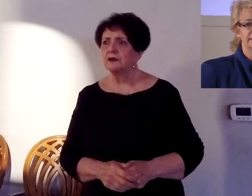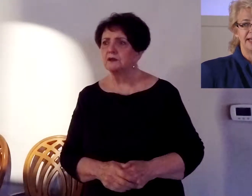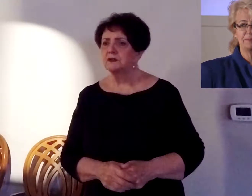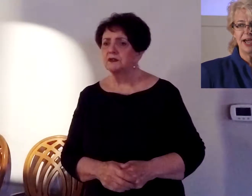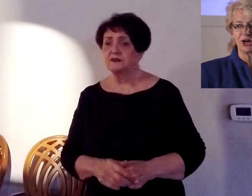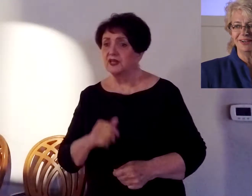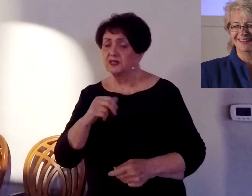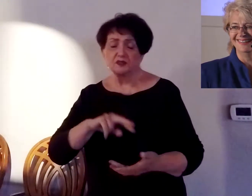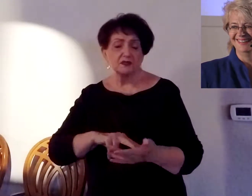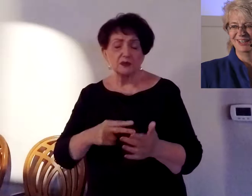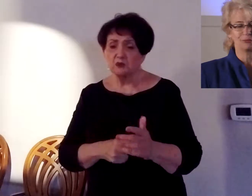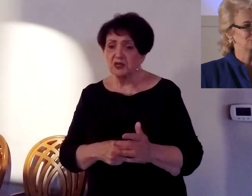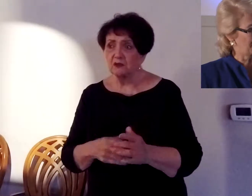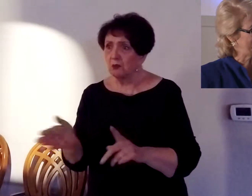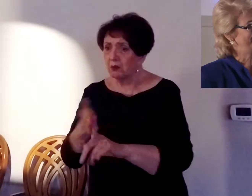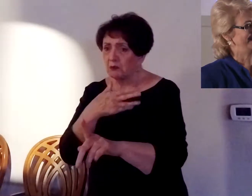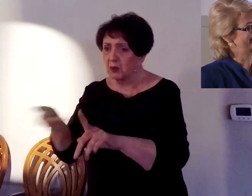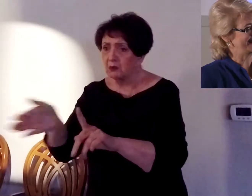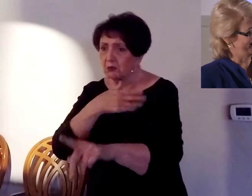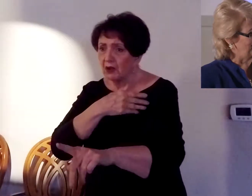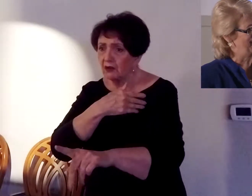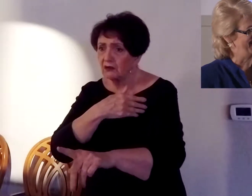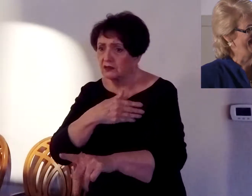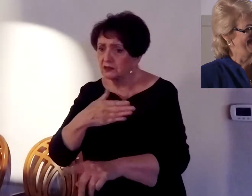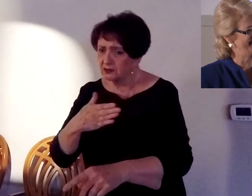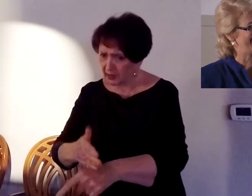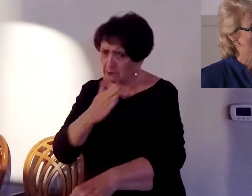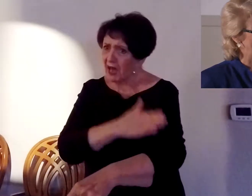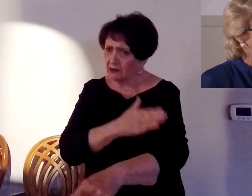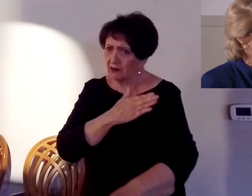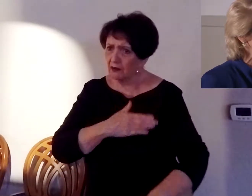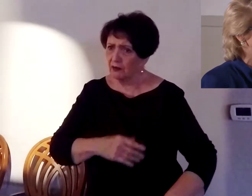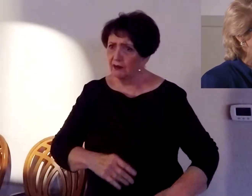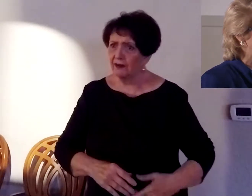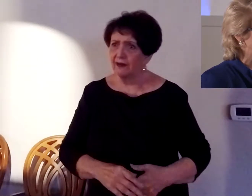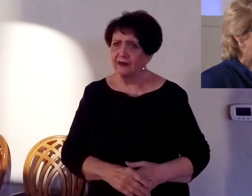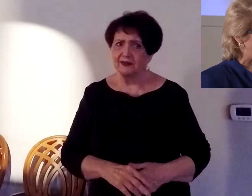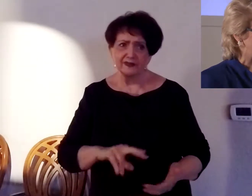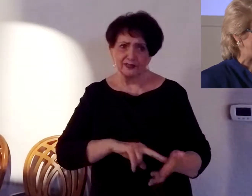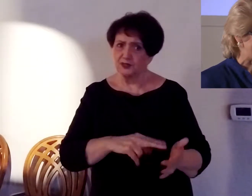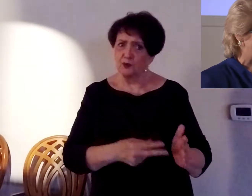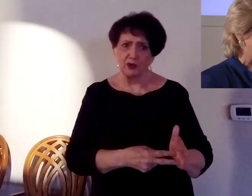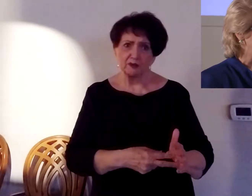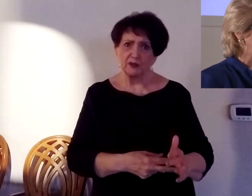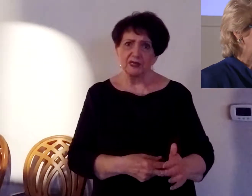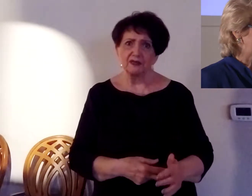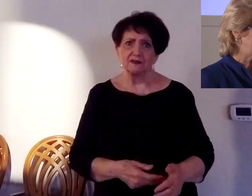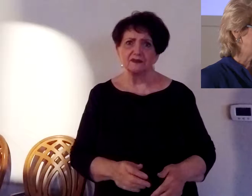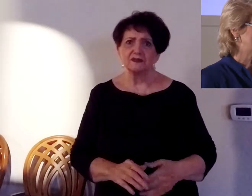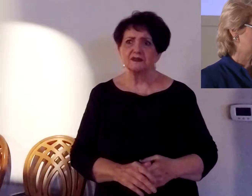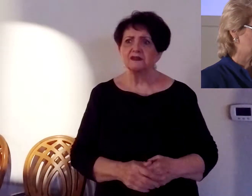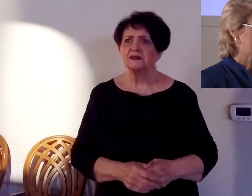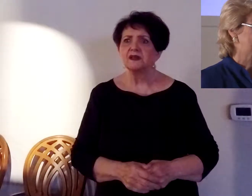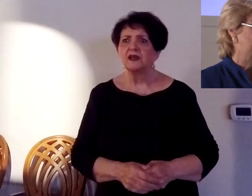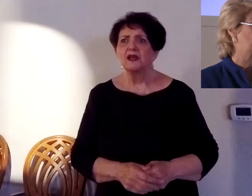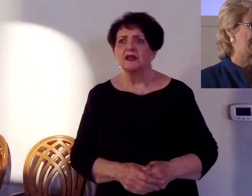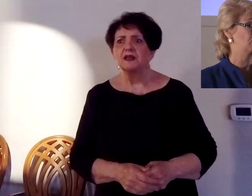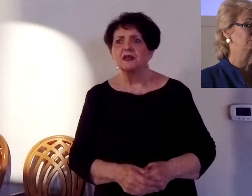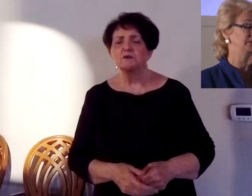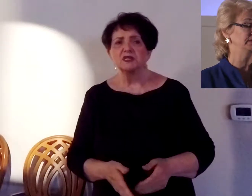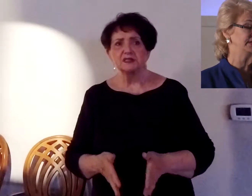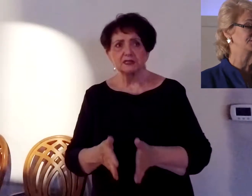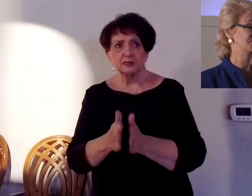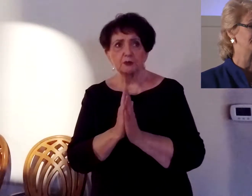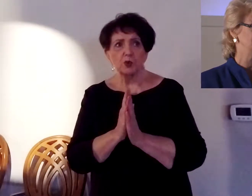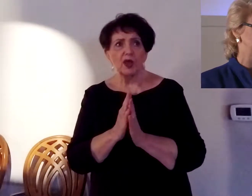whap, get better, right? That's not what it means to pray for your enemies. It means to pray for